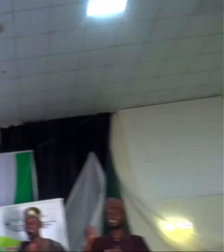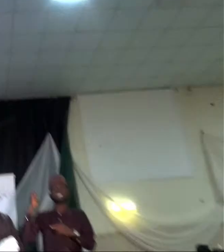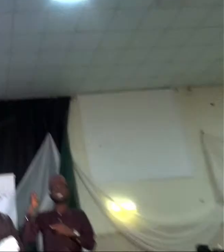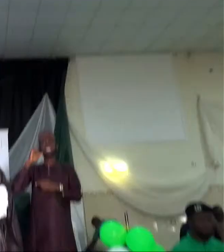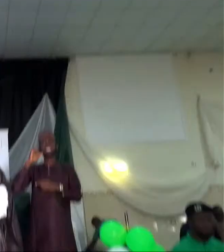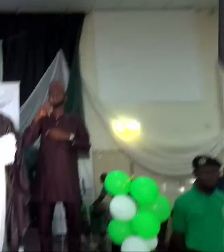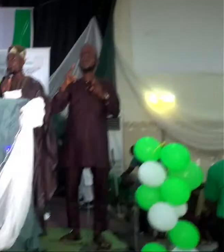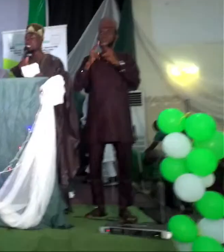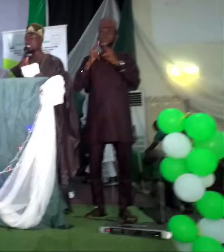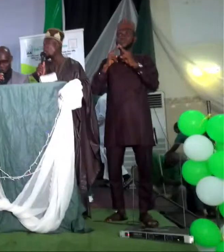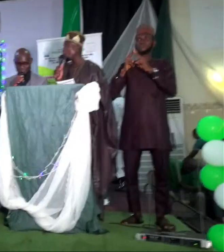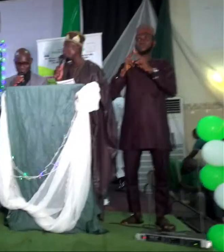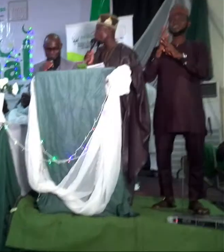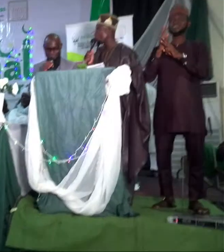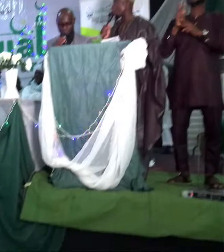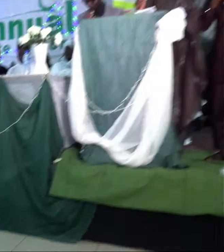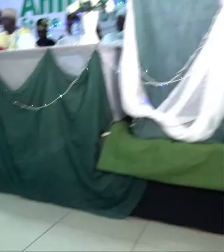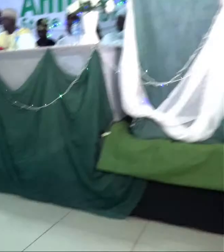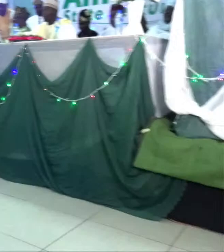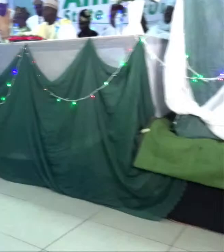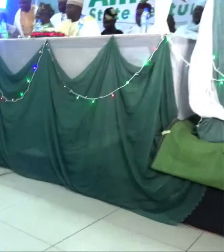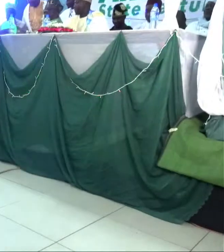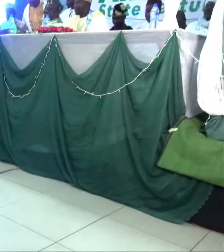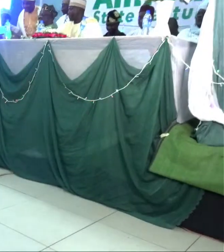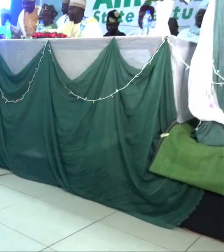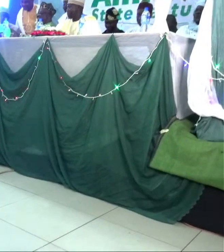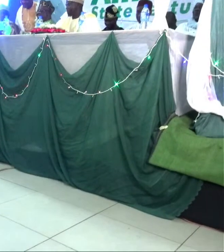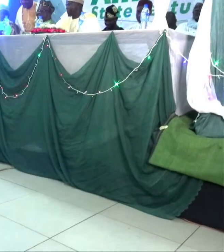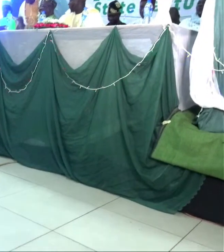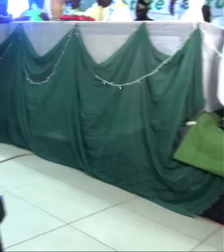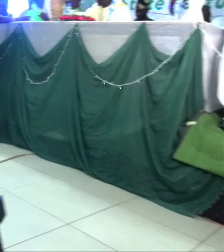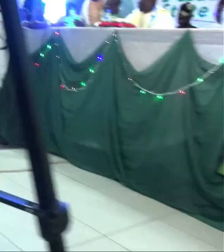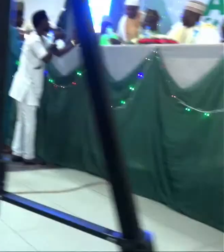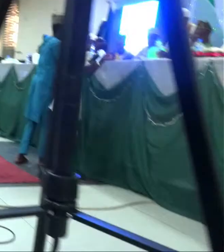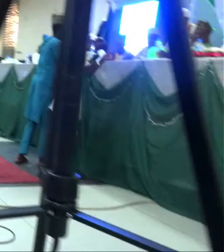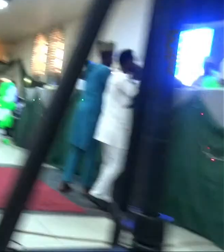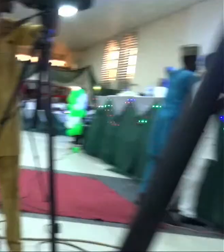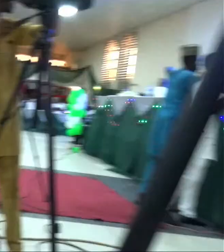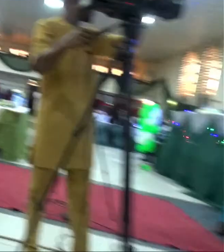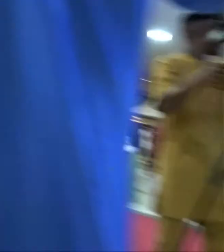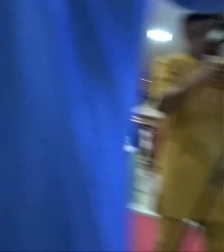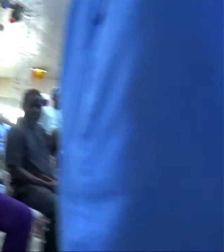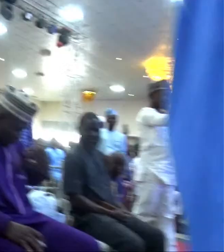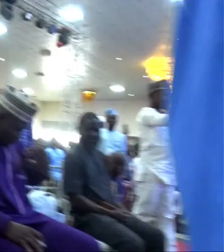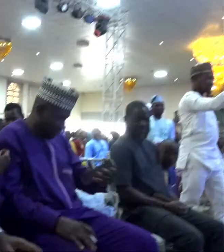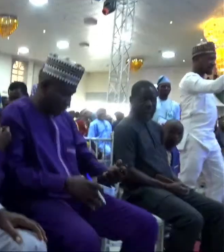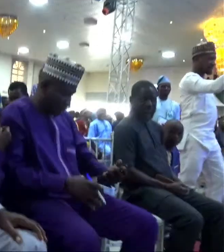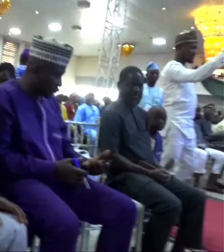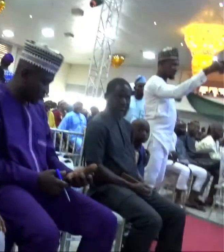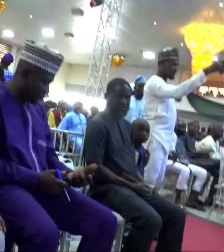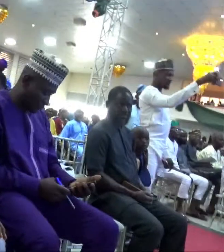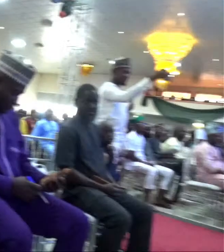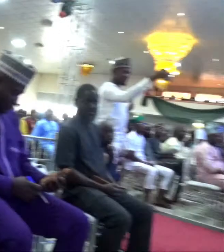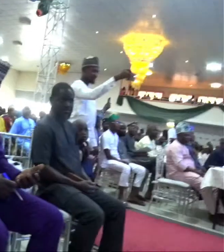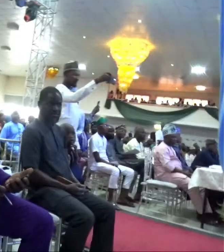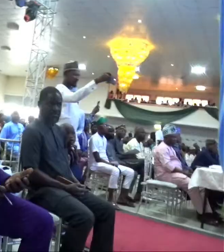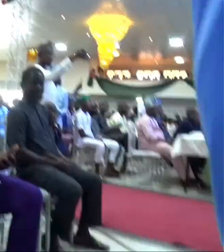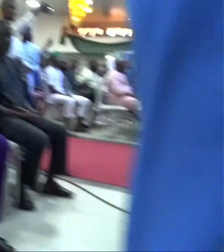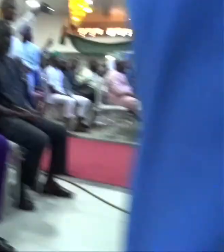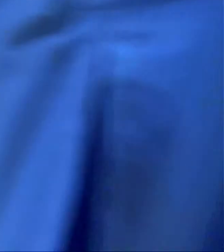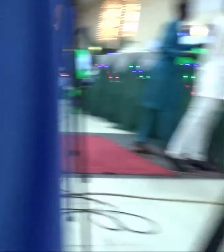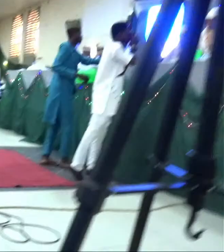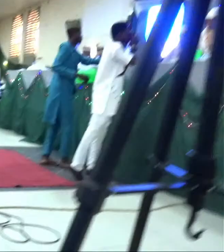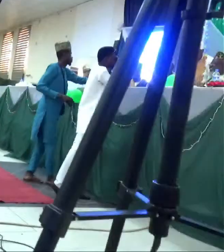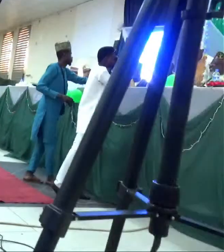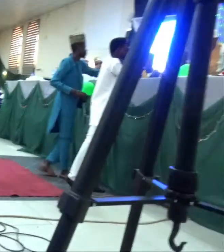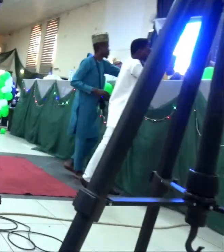gan o je won logun olorun ba ni sayin lesa dada amen ya ala nitori asiko orisirisi oruko lo ti wa nbi lolokan ojo kan e